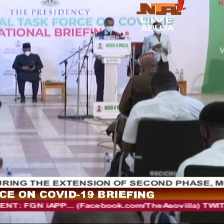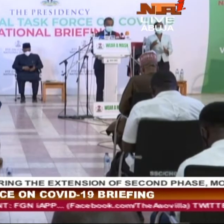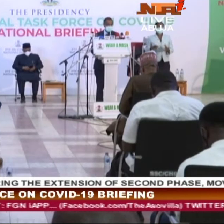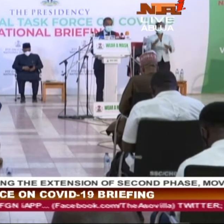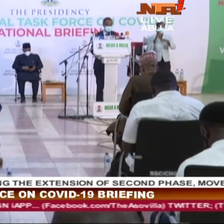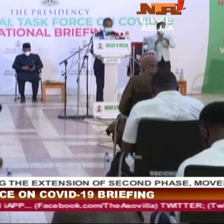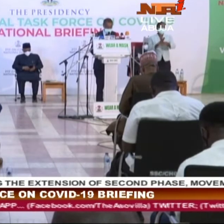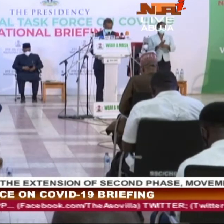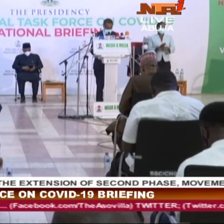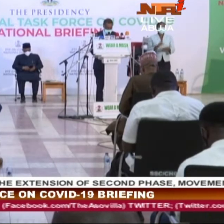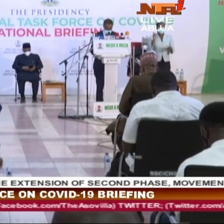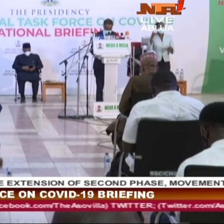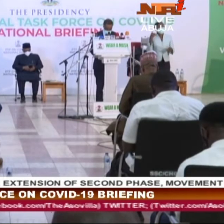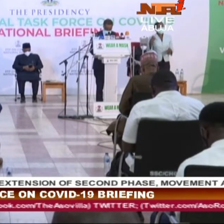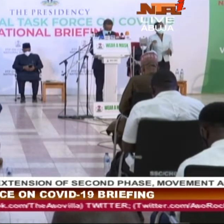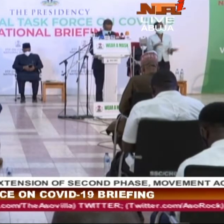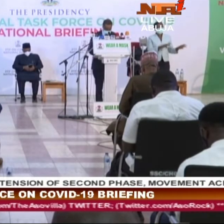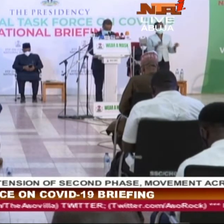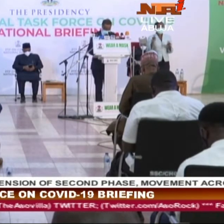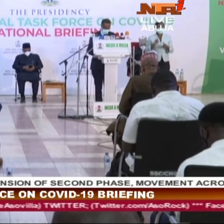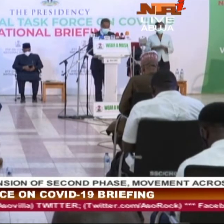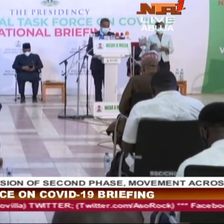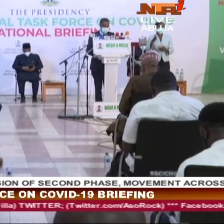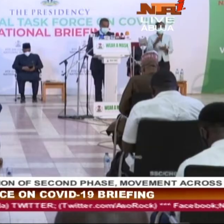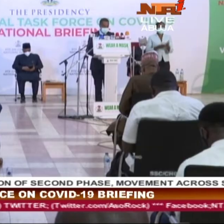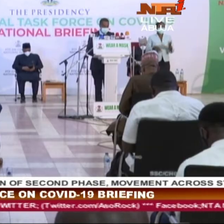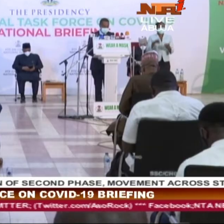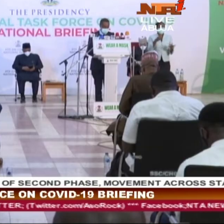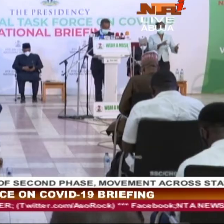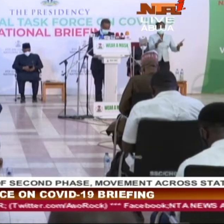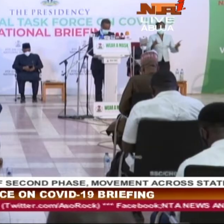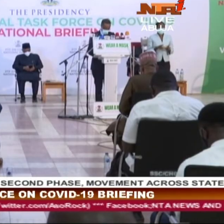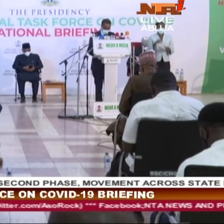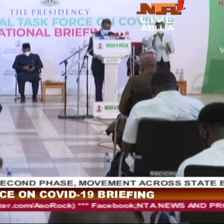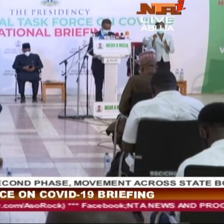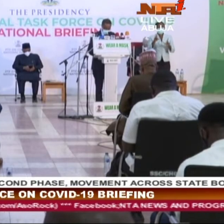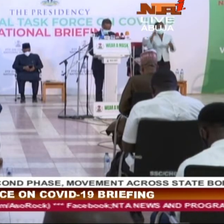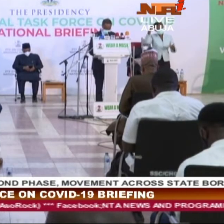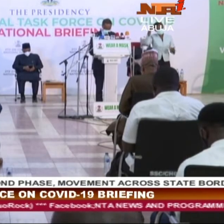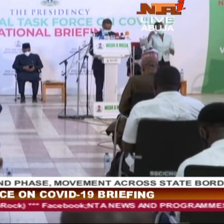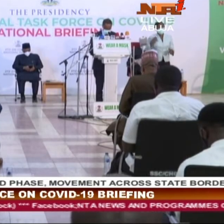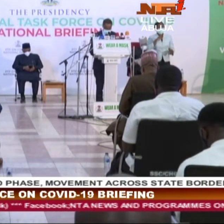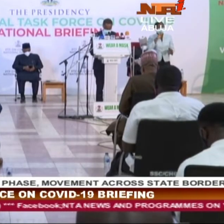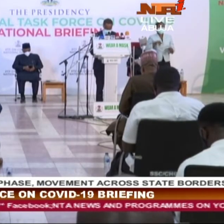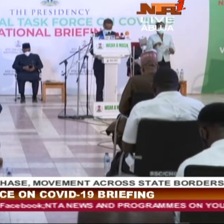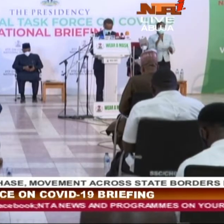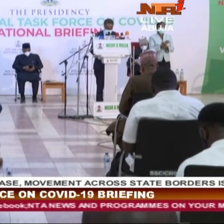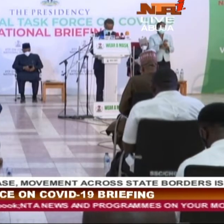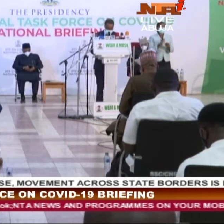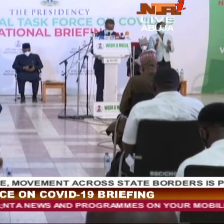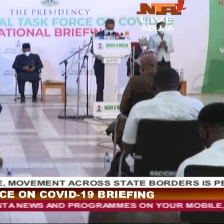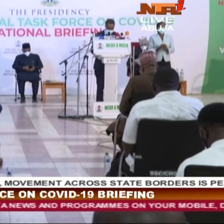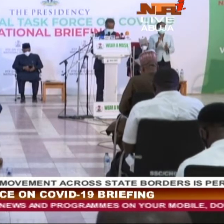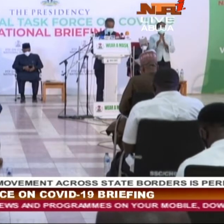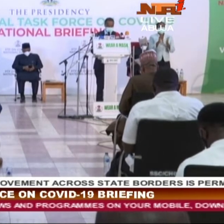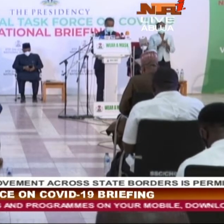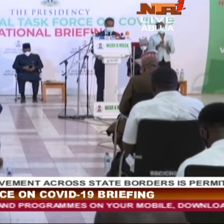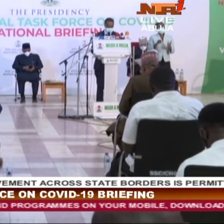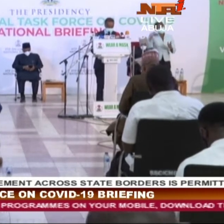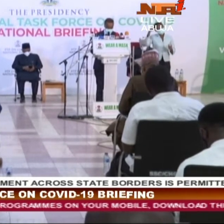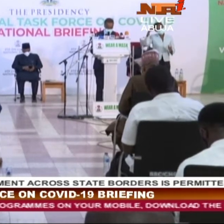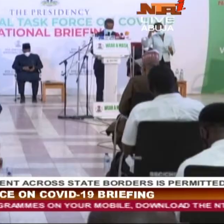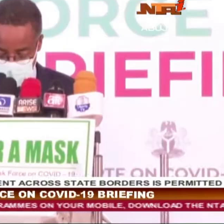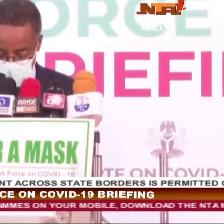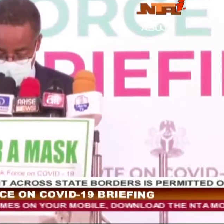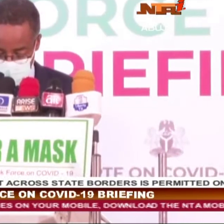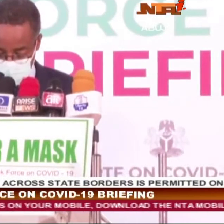of movement in specific local governments, we're still working with the state governments, as people would obviously realize.